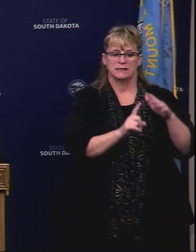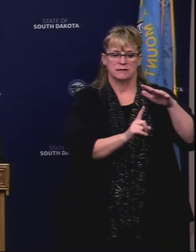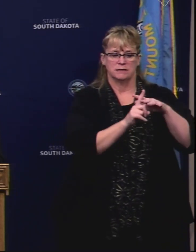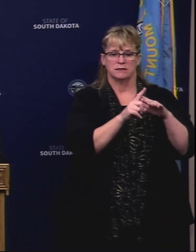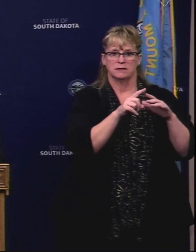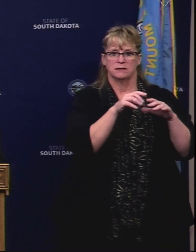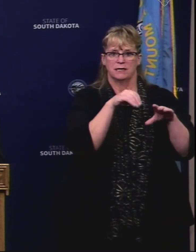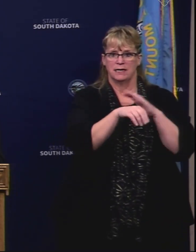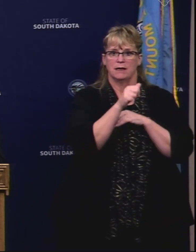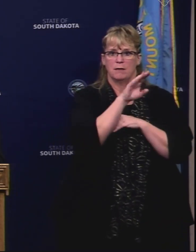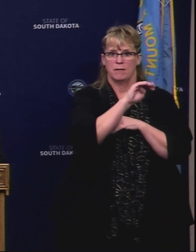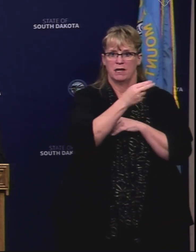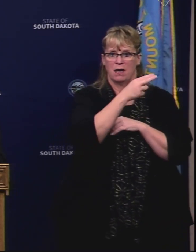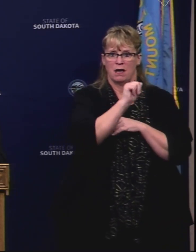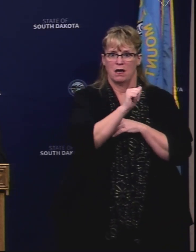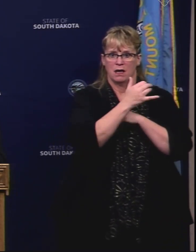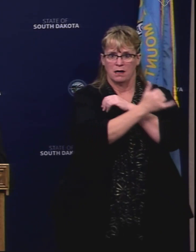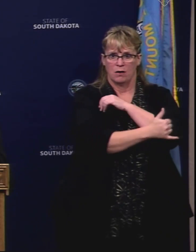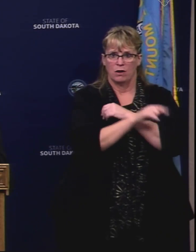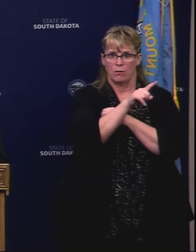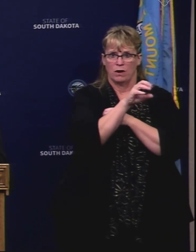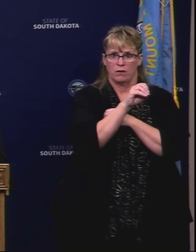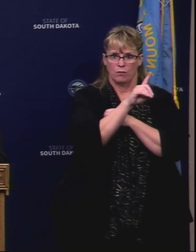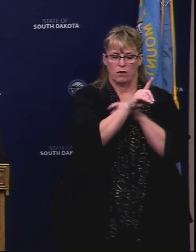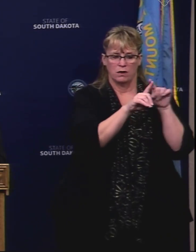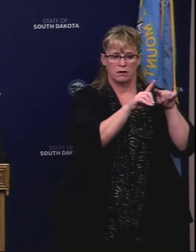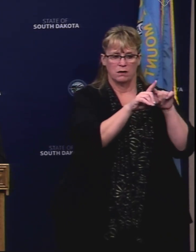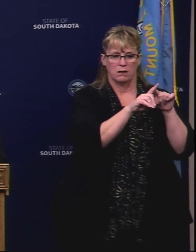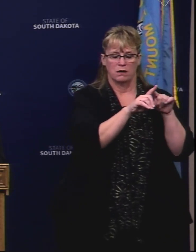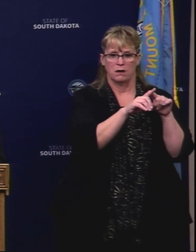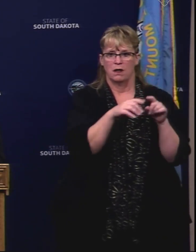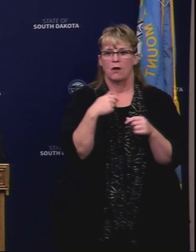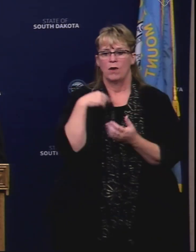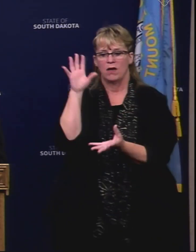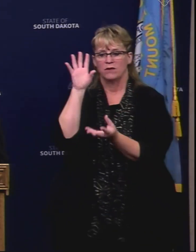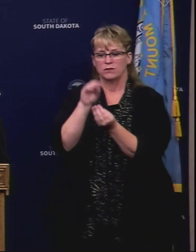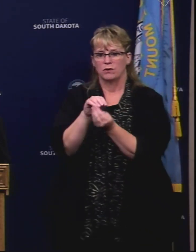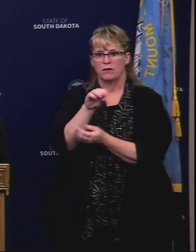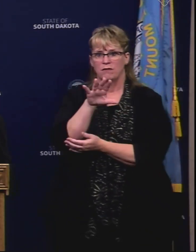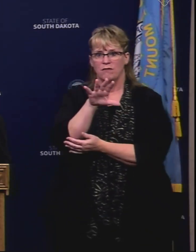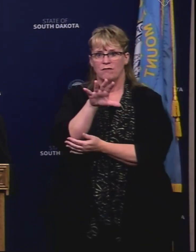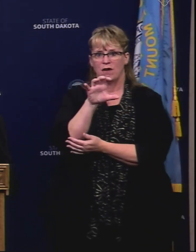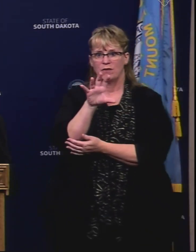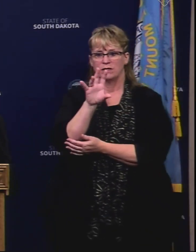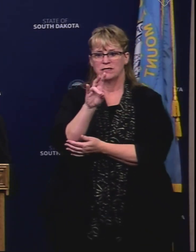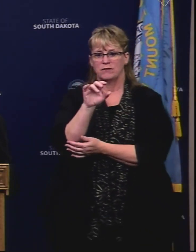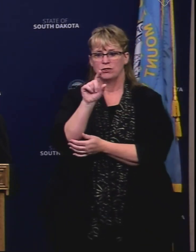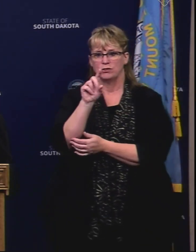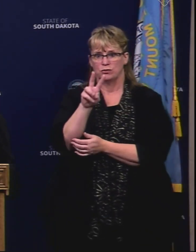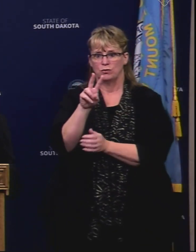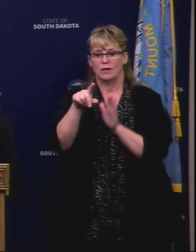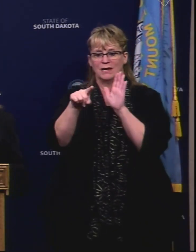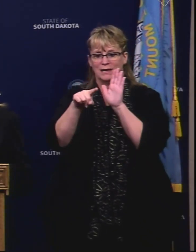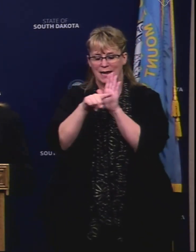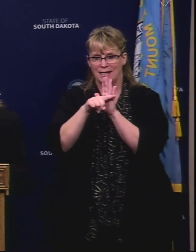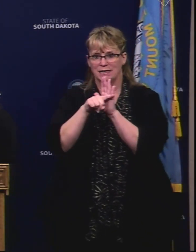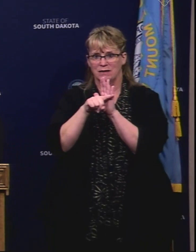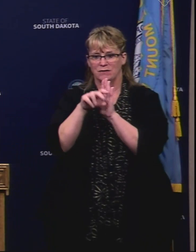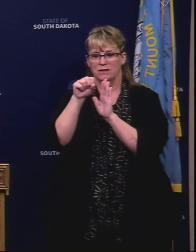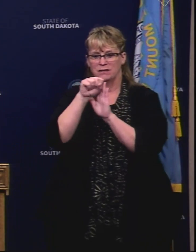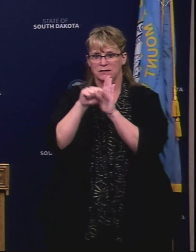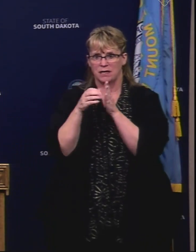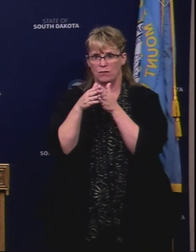COVID-19 in Minnehaha County, as well as a total of 572 new negative tests statewide.